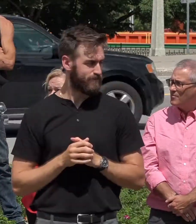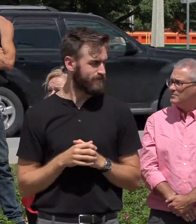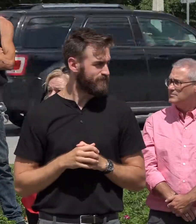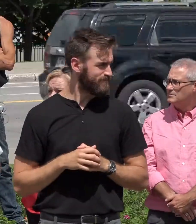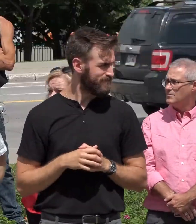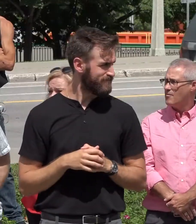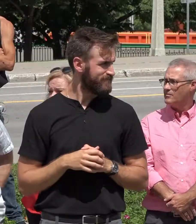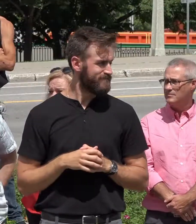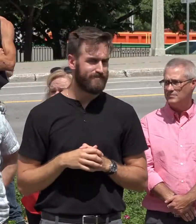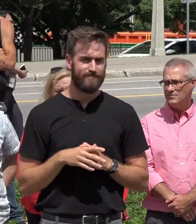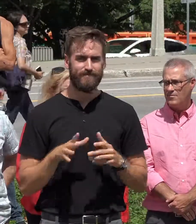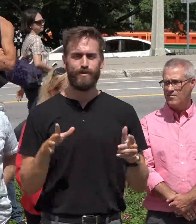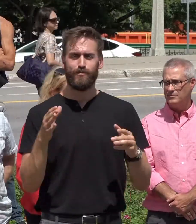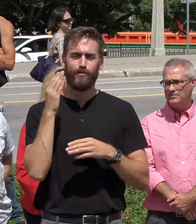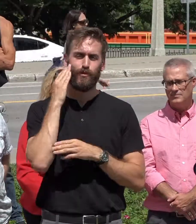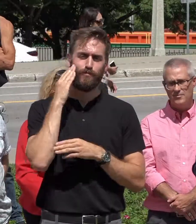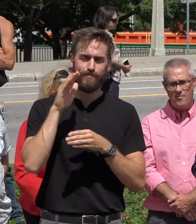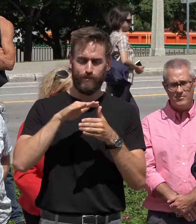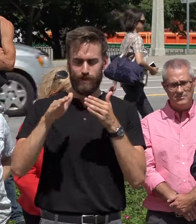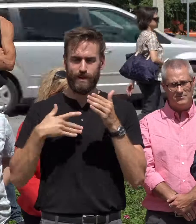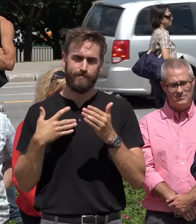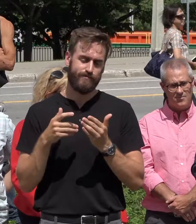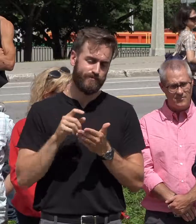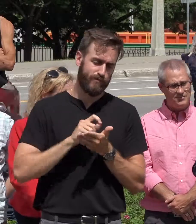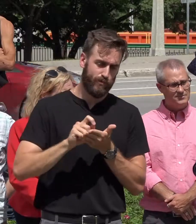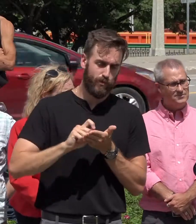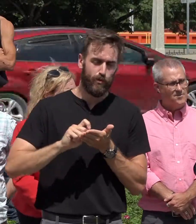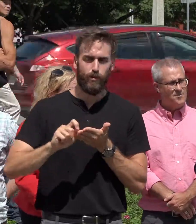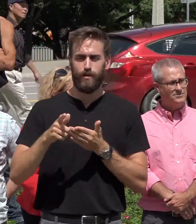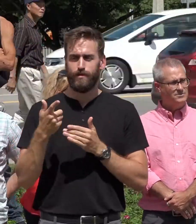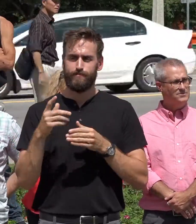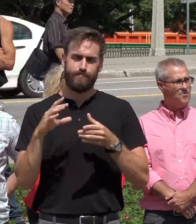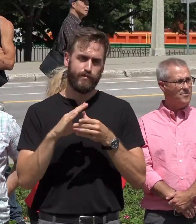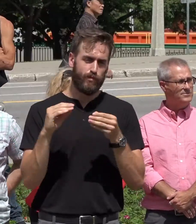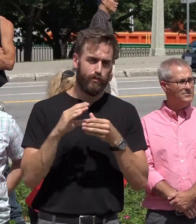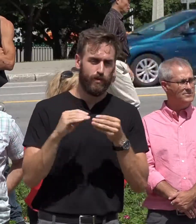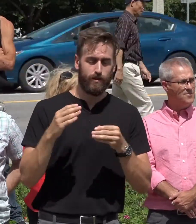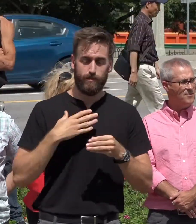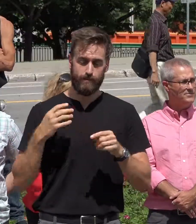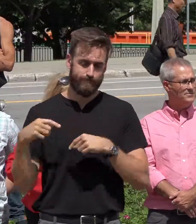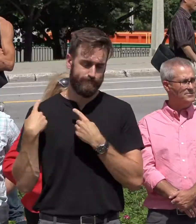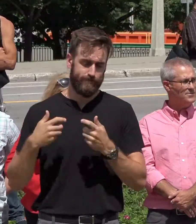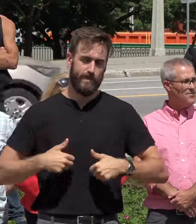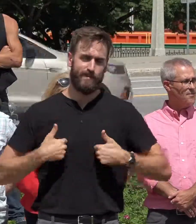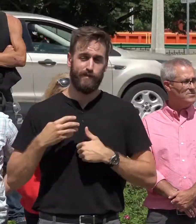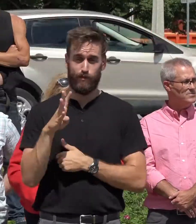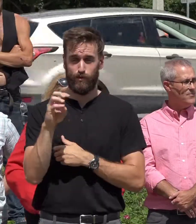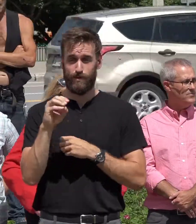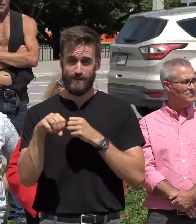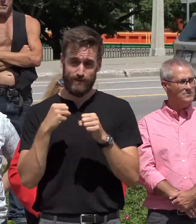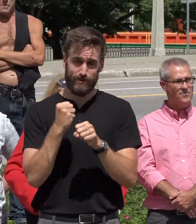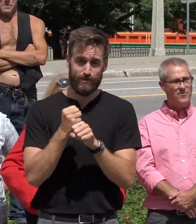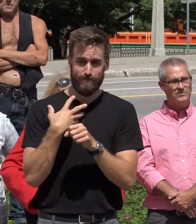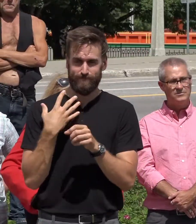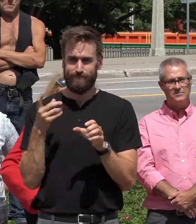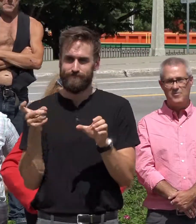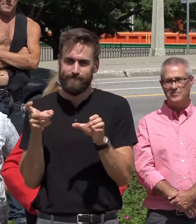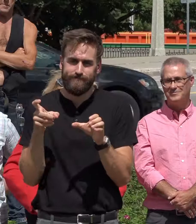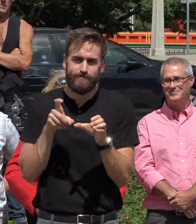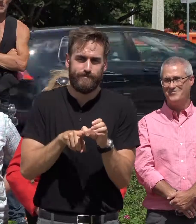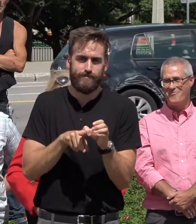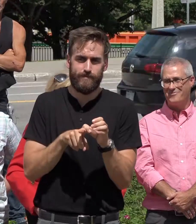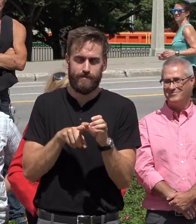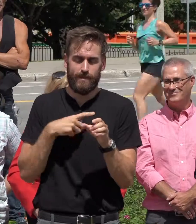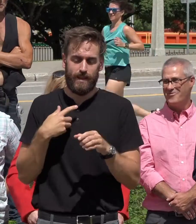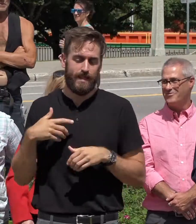on the weekend, I wrote a piece. It's been 40 years that I've been in the closet. I'm a little bit of a late bloomer,